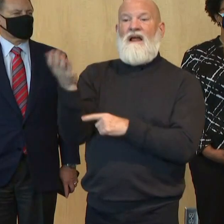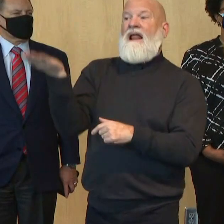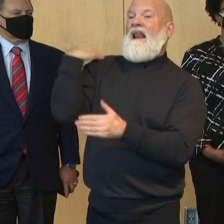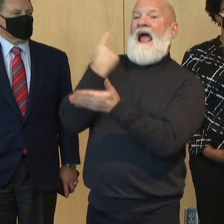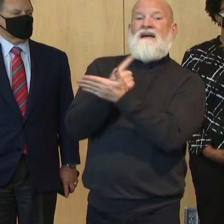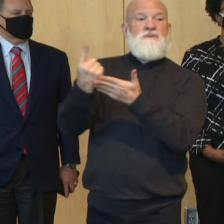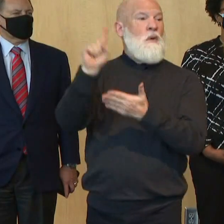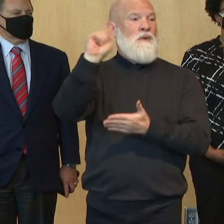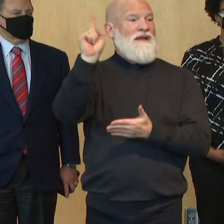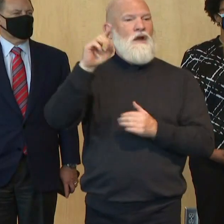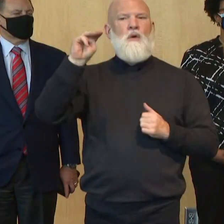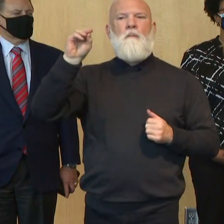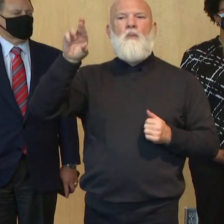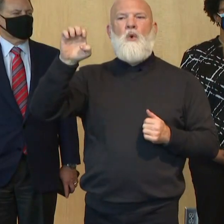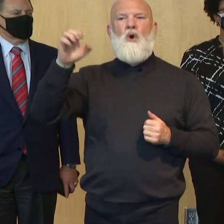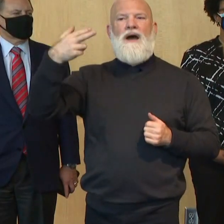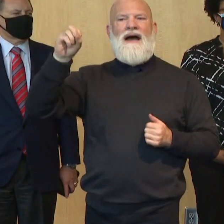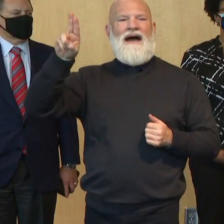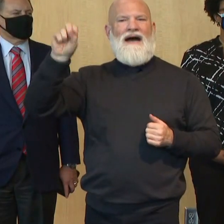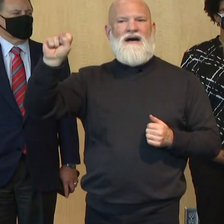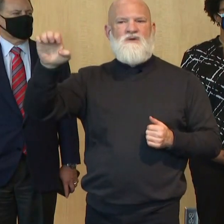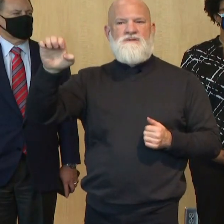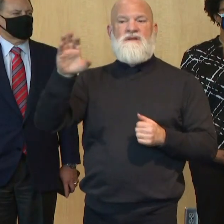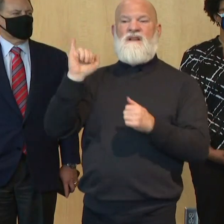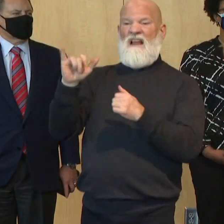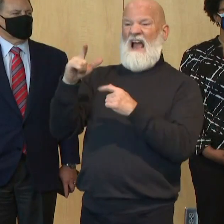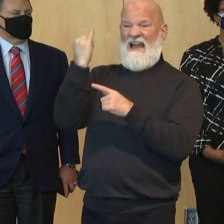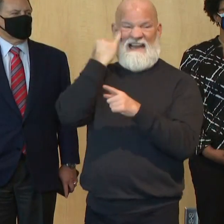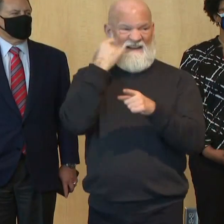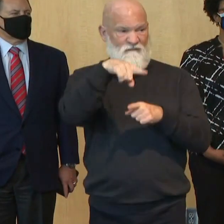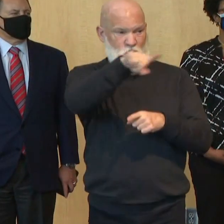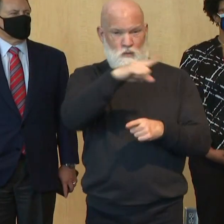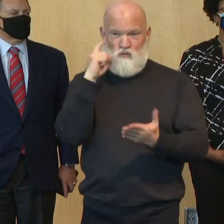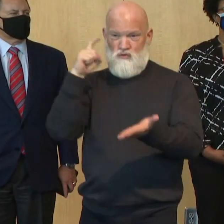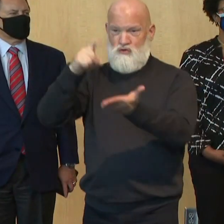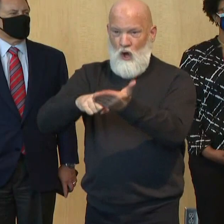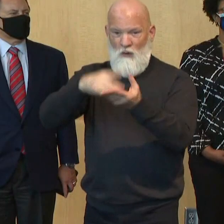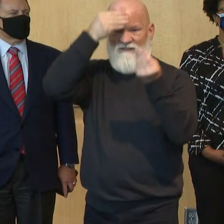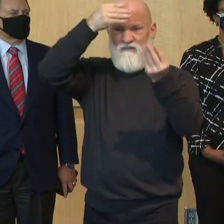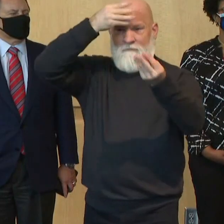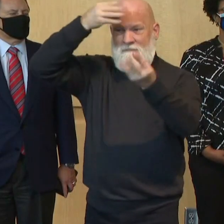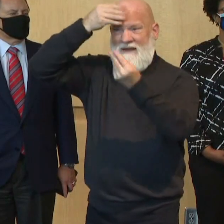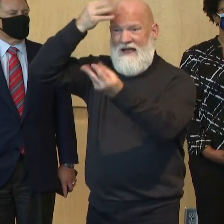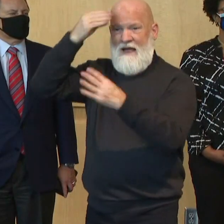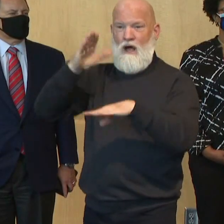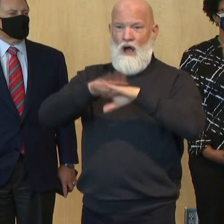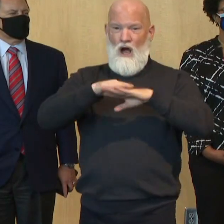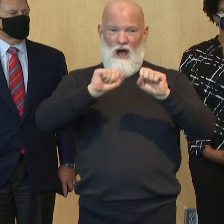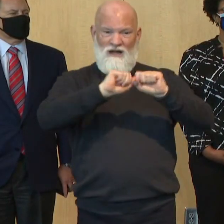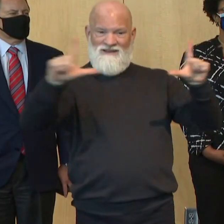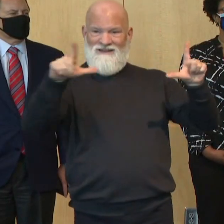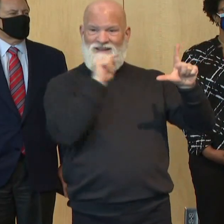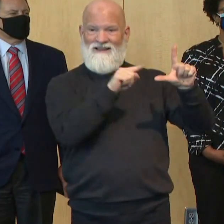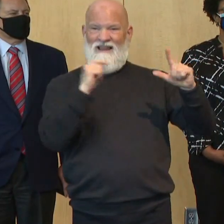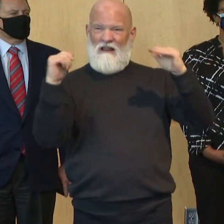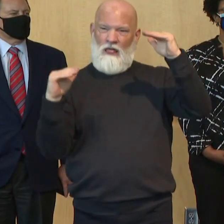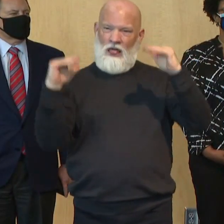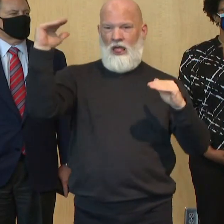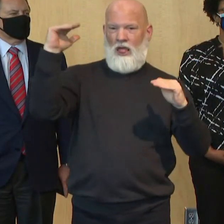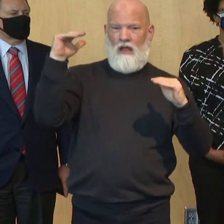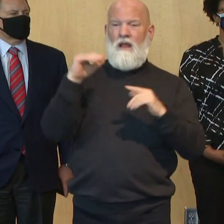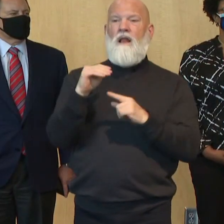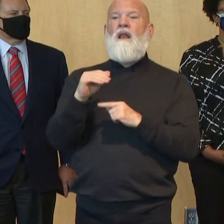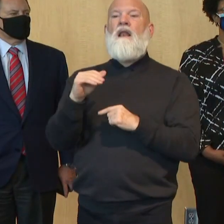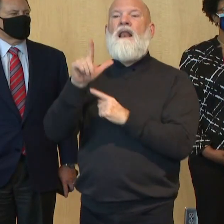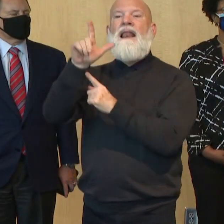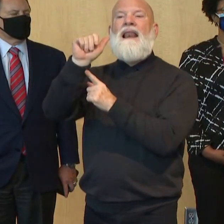of them that's underserved right now, if you look at that data, is Clayton County. So that's something that's on our radar to make sure that we're addressing